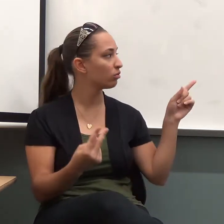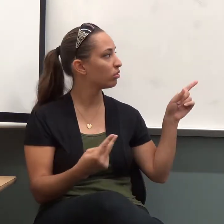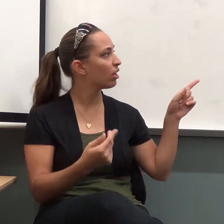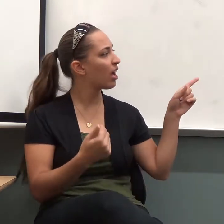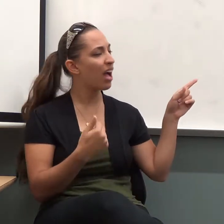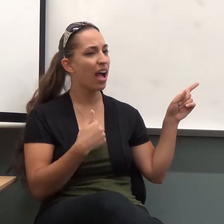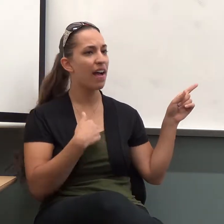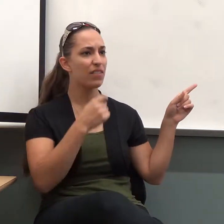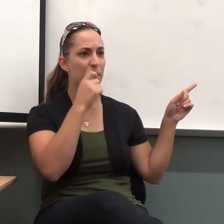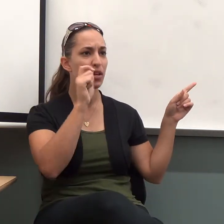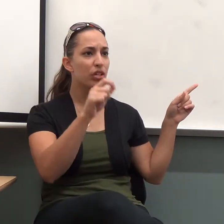Okay.